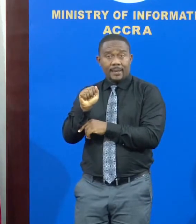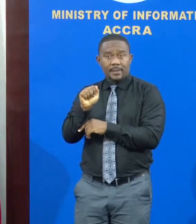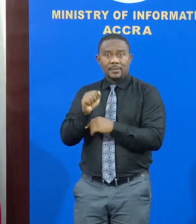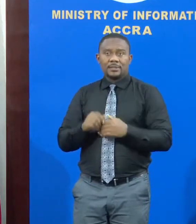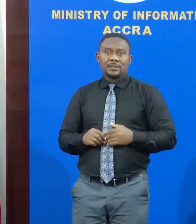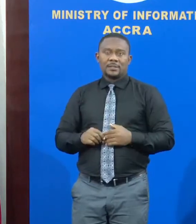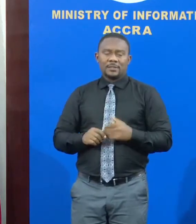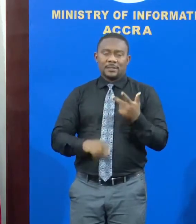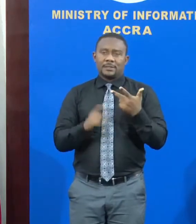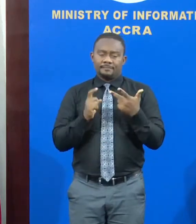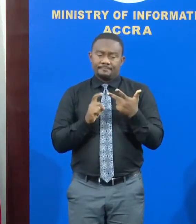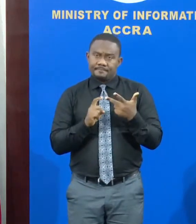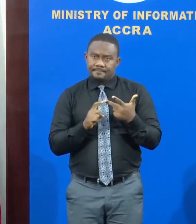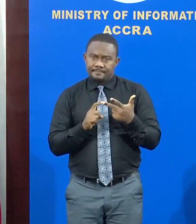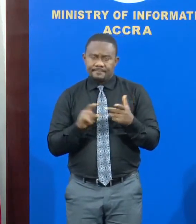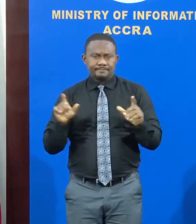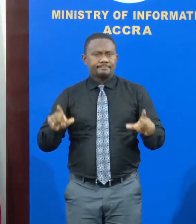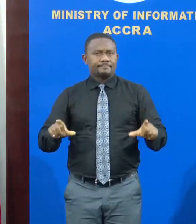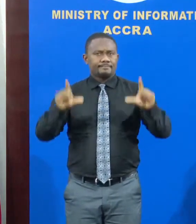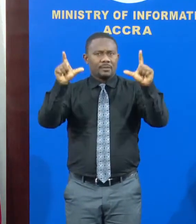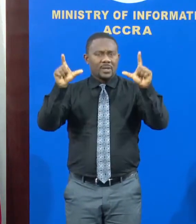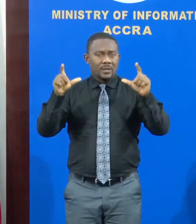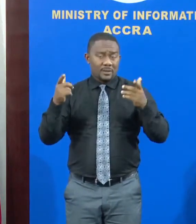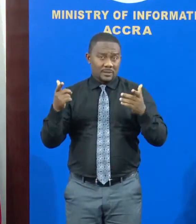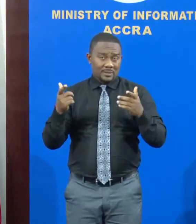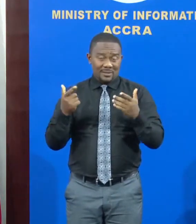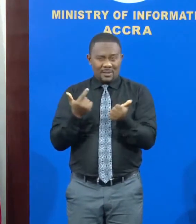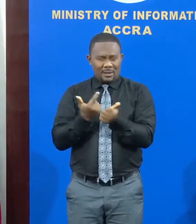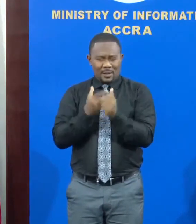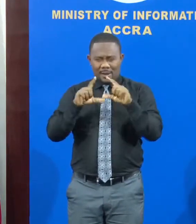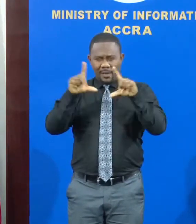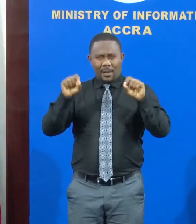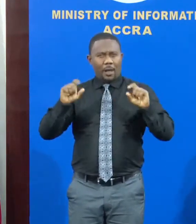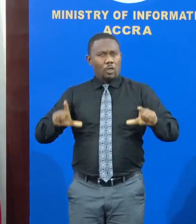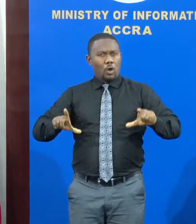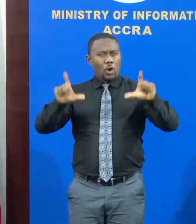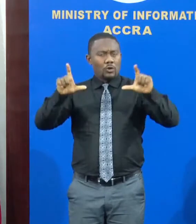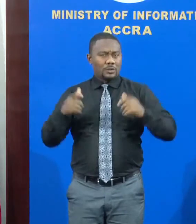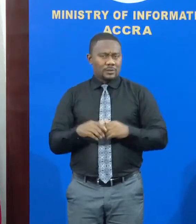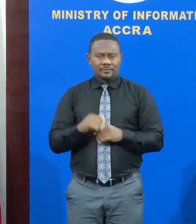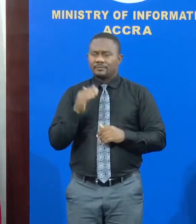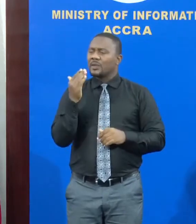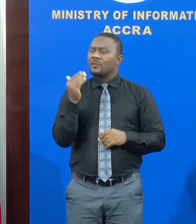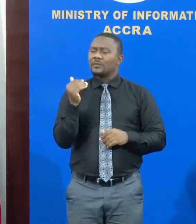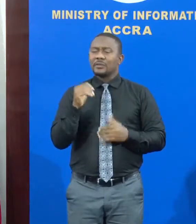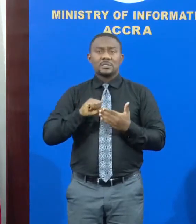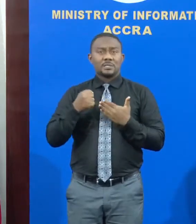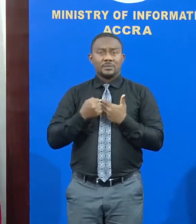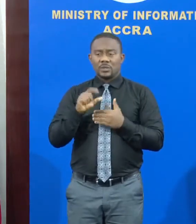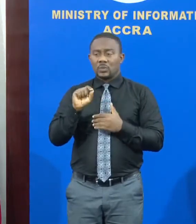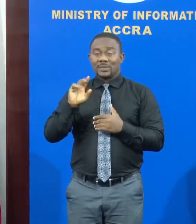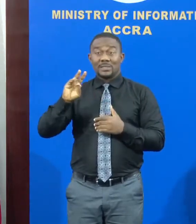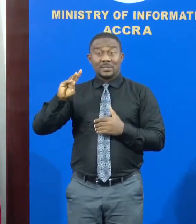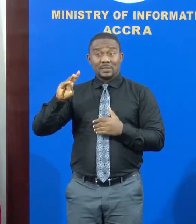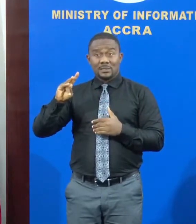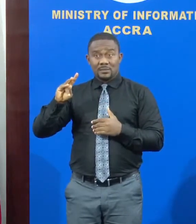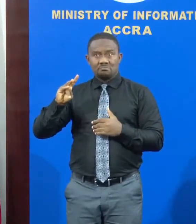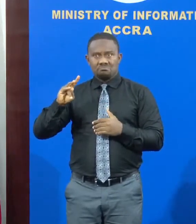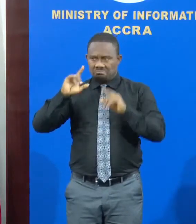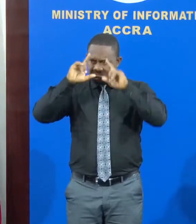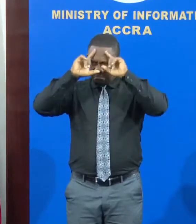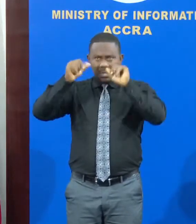And number three, we had to launch the first phase of the Ghana card, and we did so on the 15th of September, 2017, when His Excellency